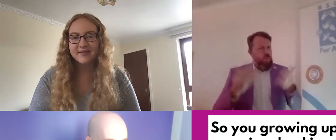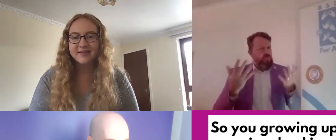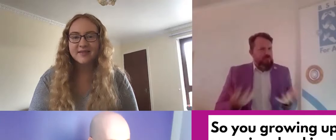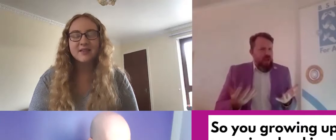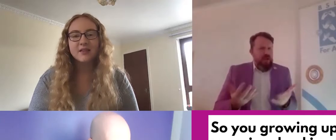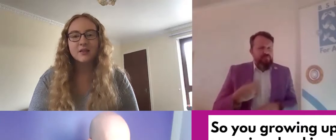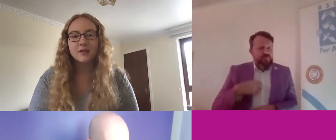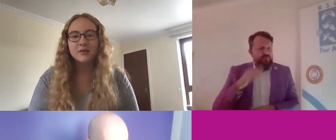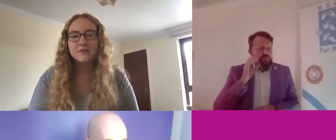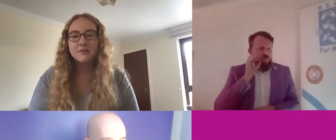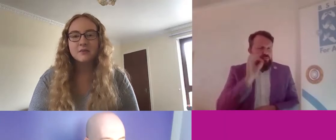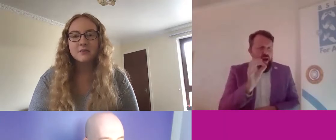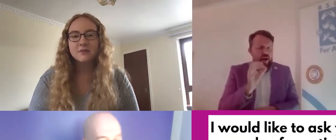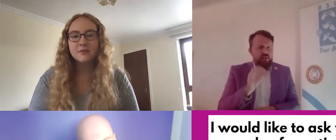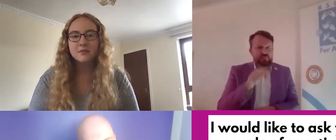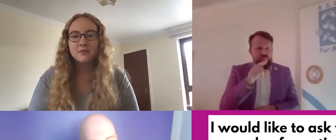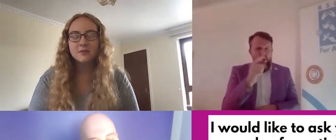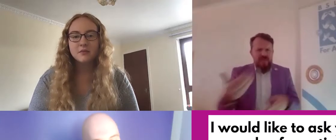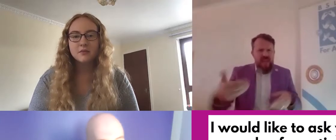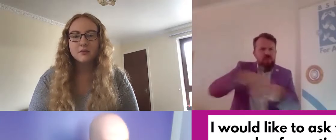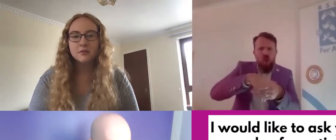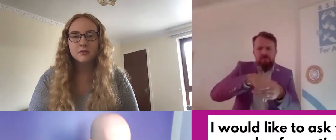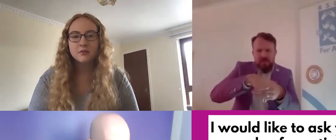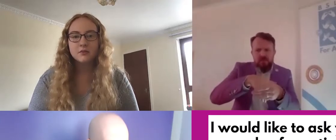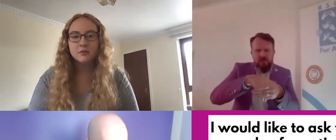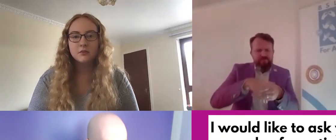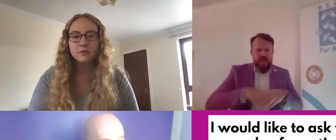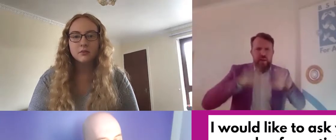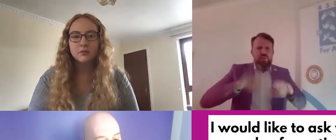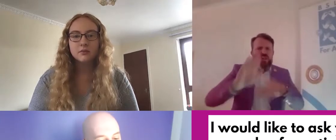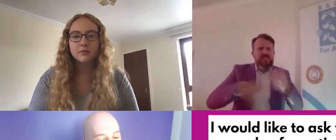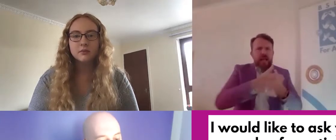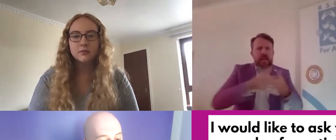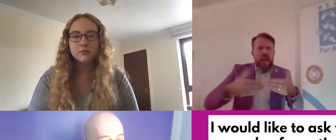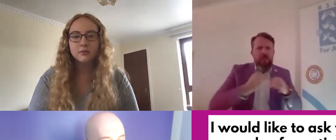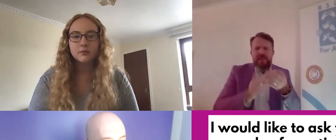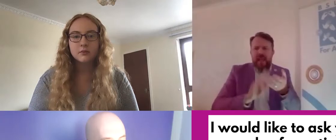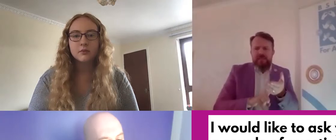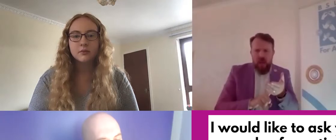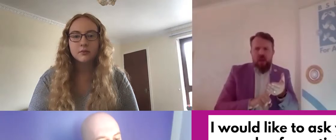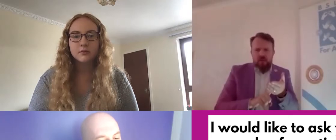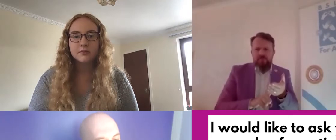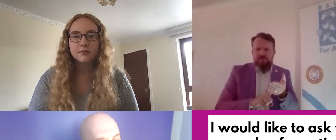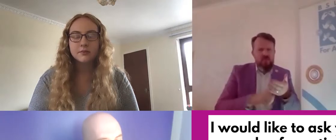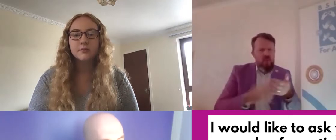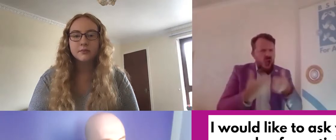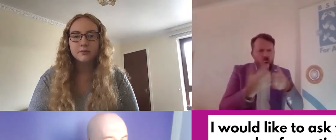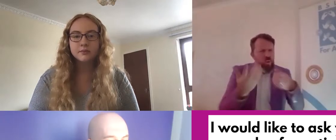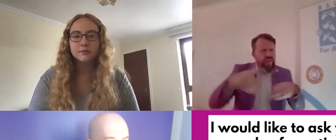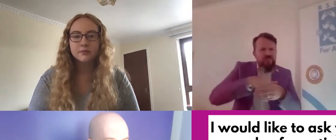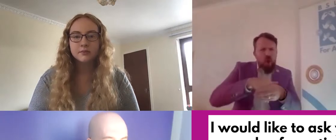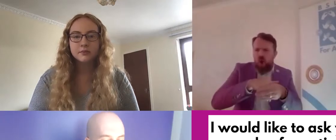is fantastic to see. I would like to ask you a couple of questions. Can I start by asking, what's your involvement in